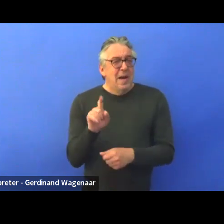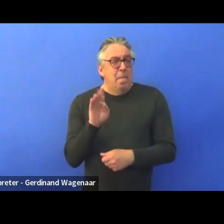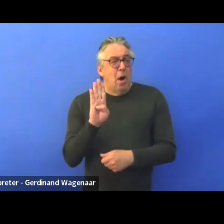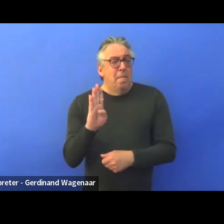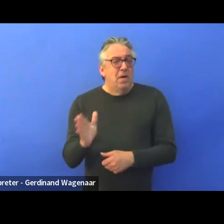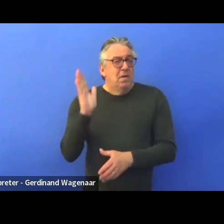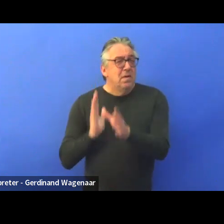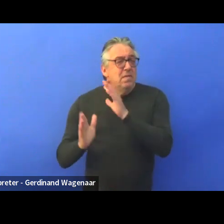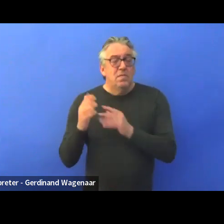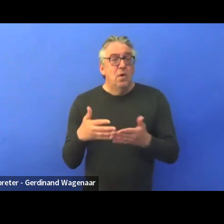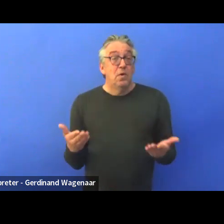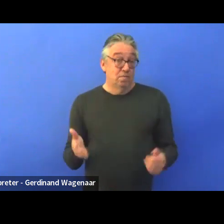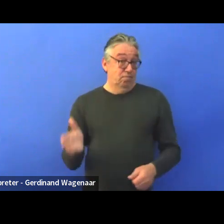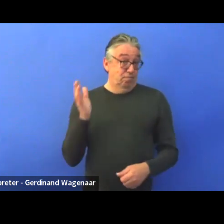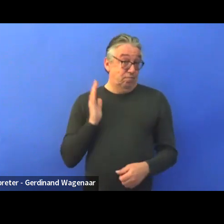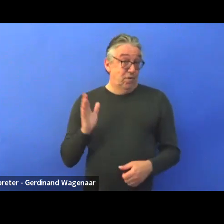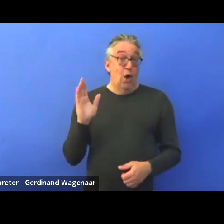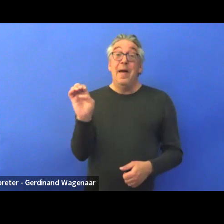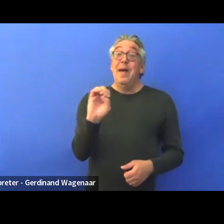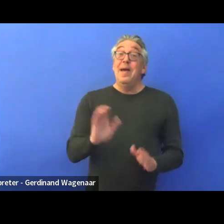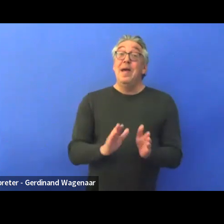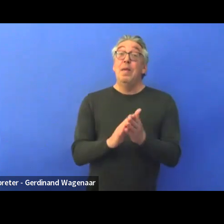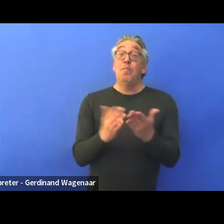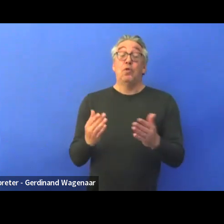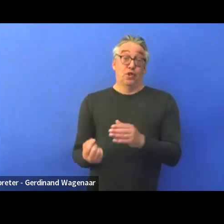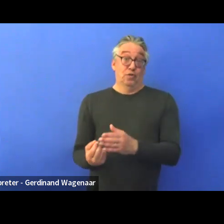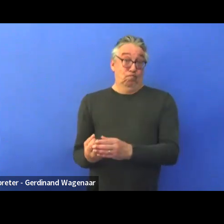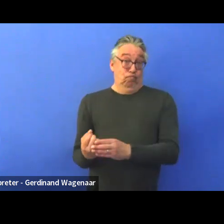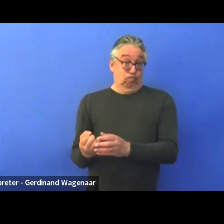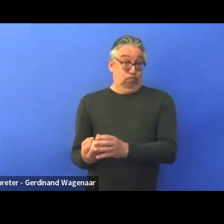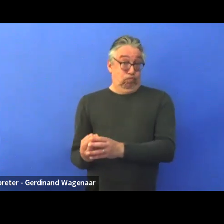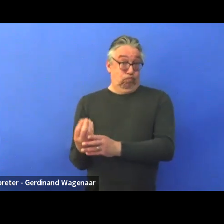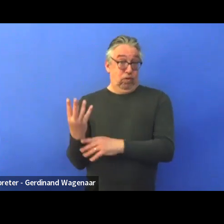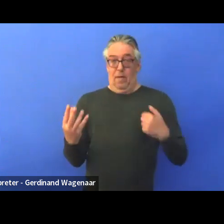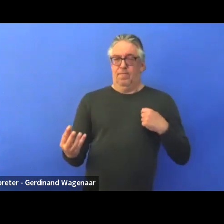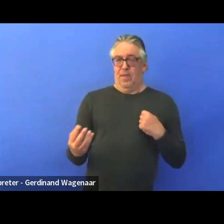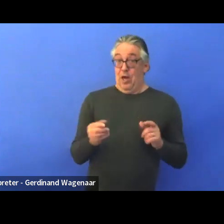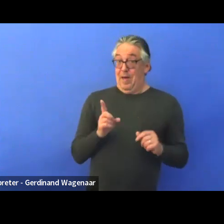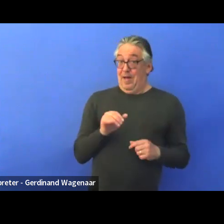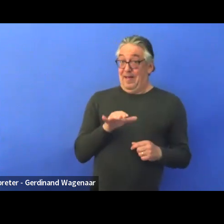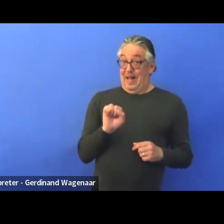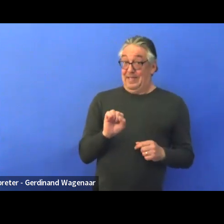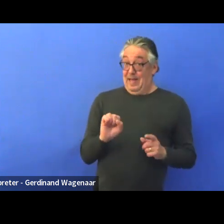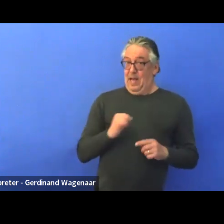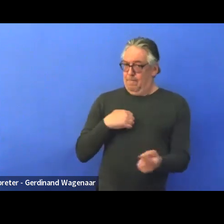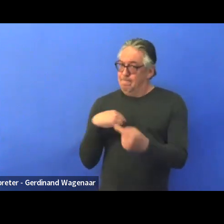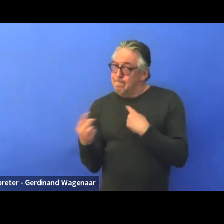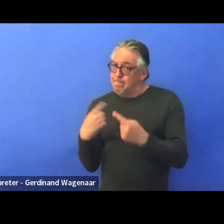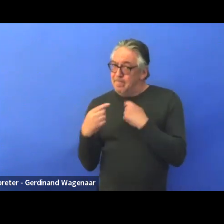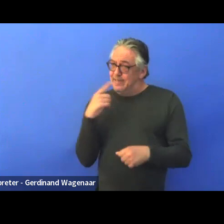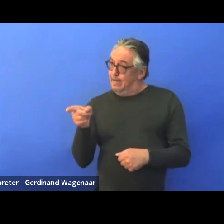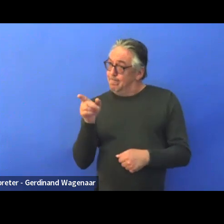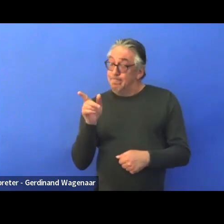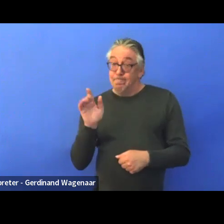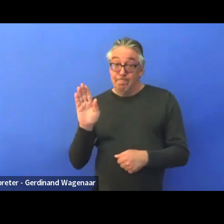came along, the DAISY Consortium was at the table, making sure that accessibility was included in